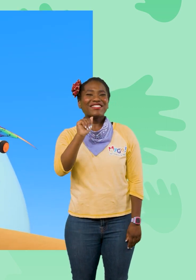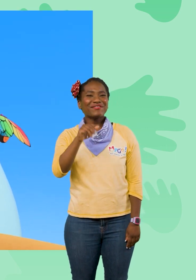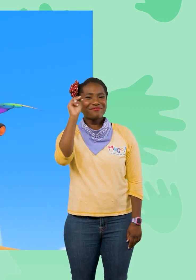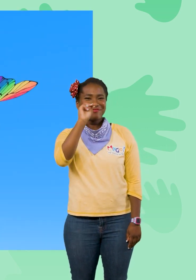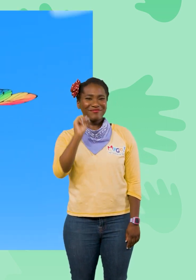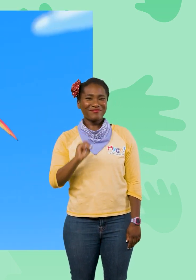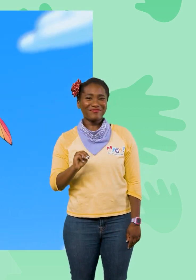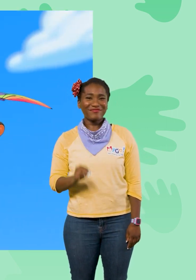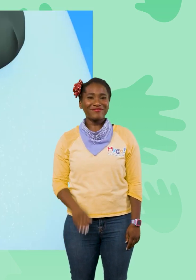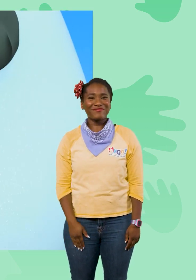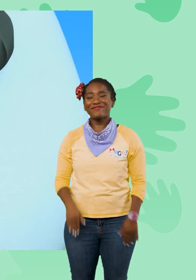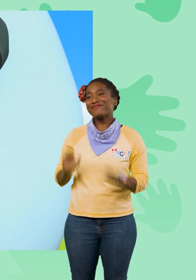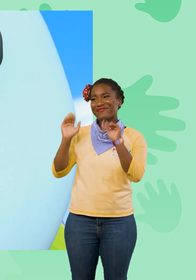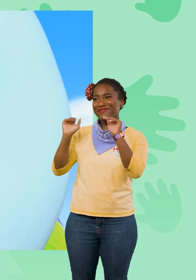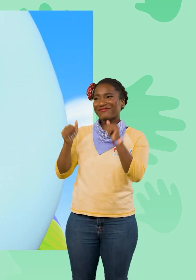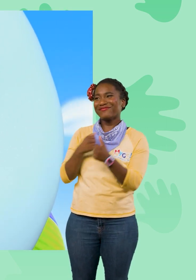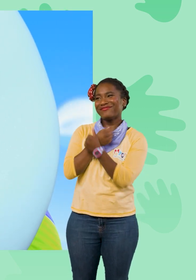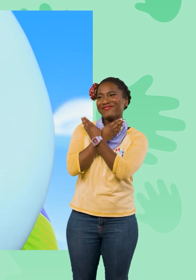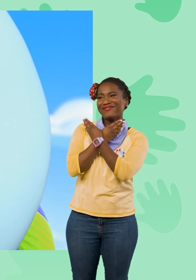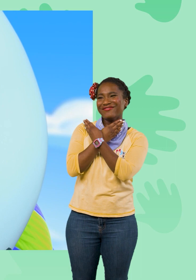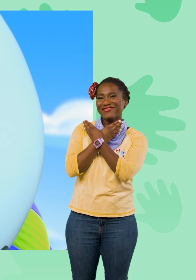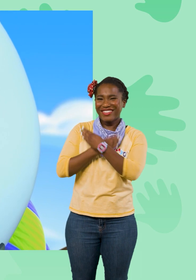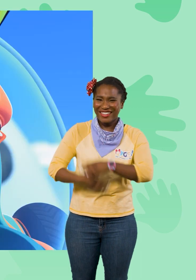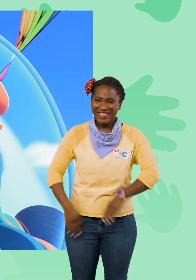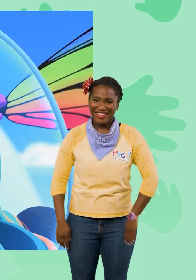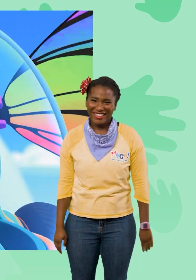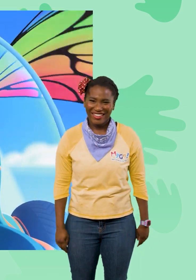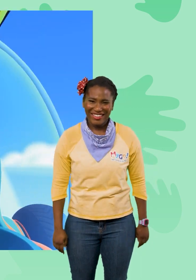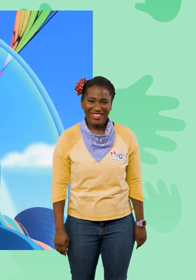Bye-bye, Mimi. Bye, Blippi.